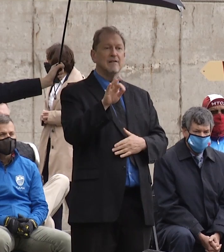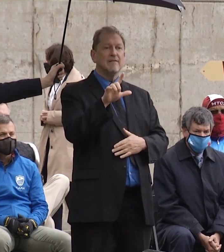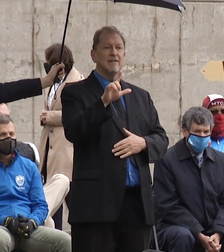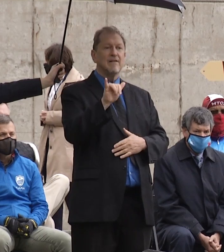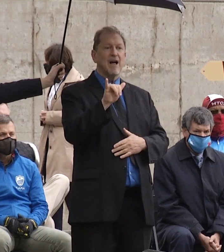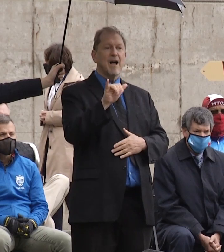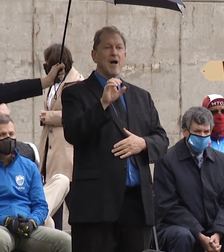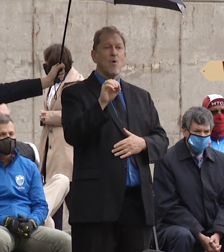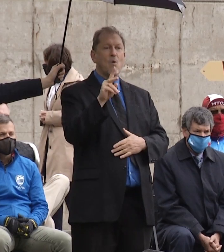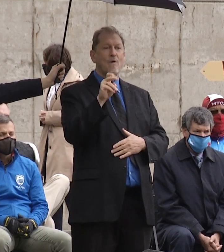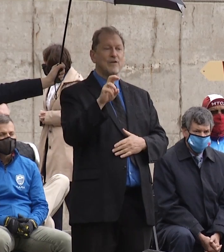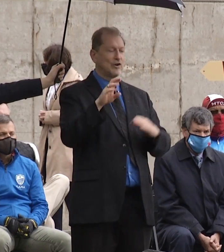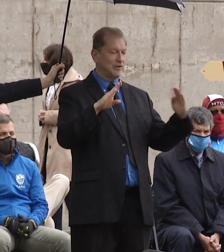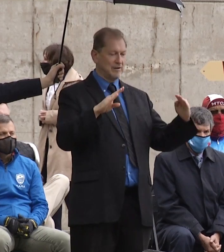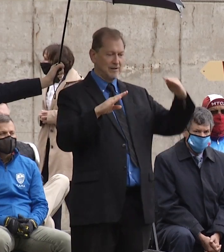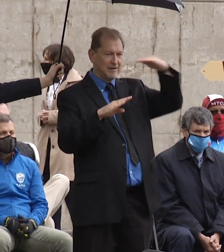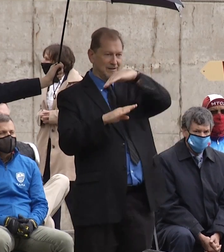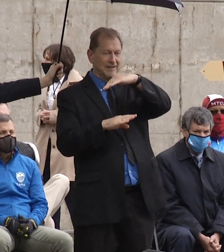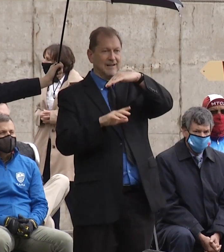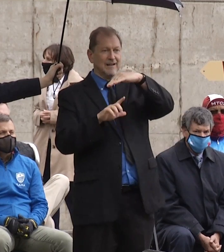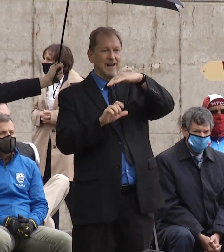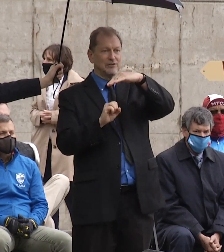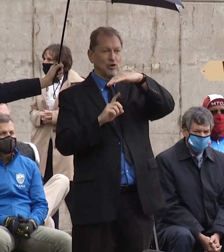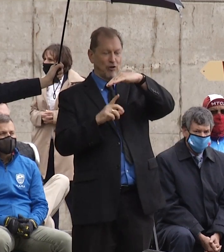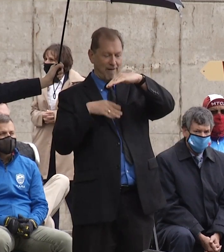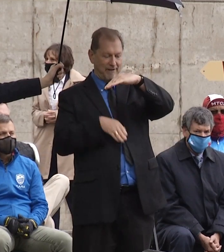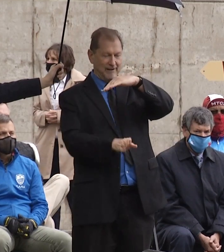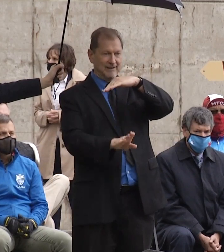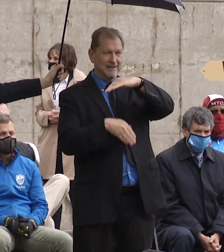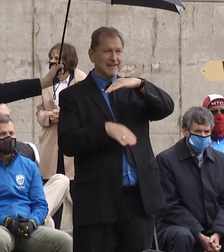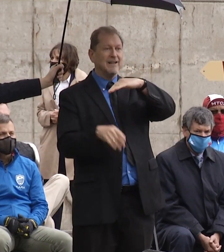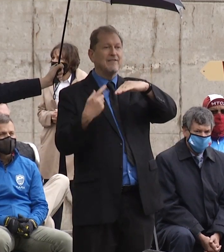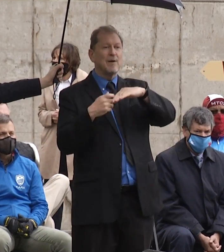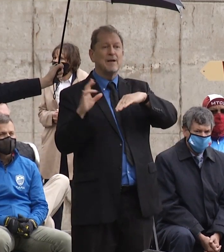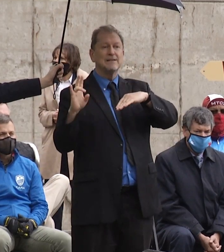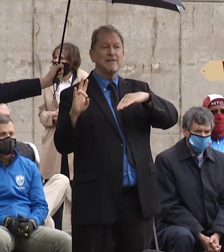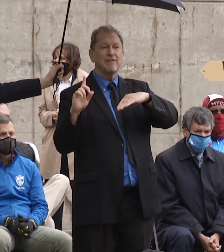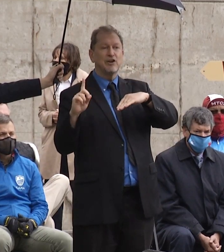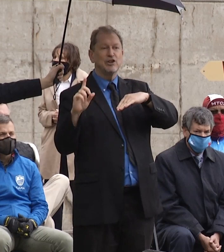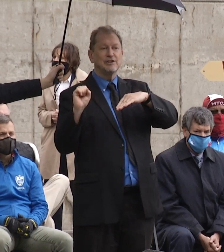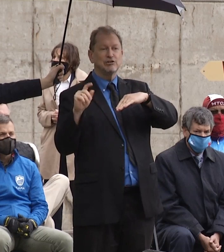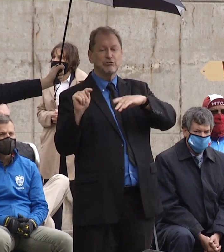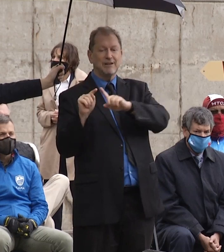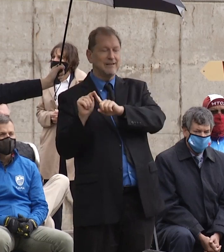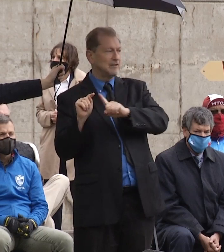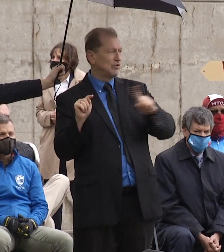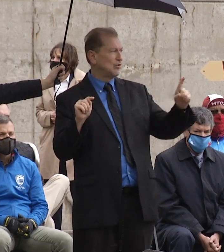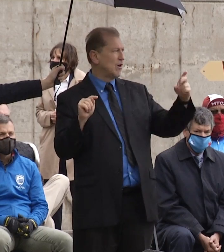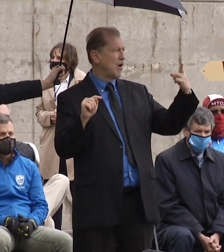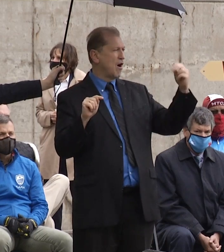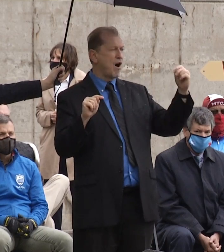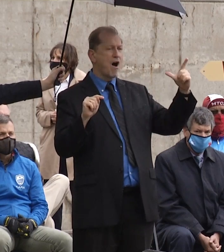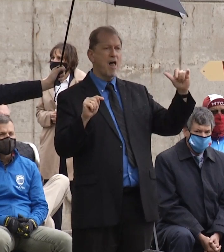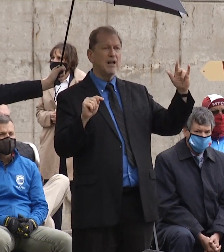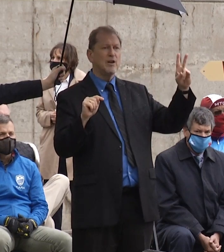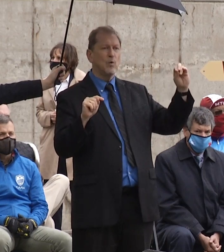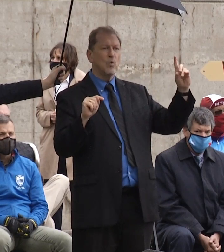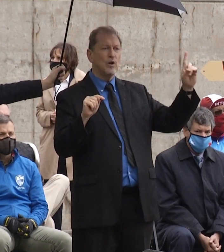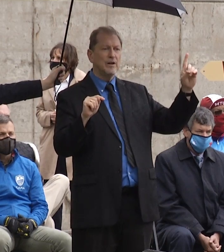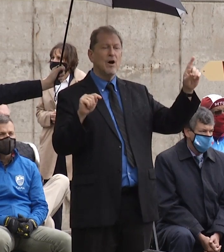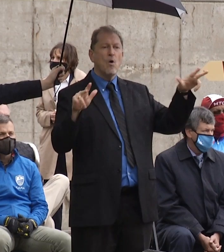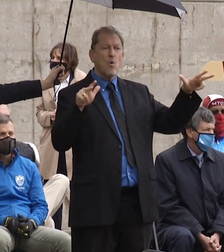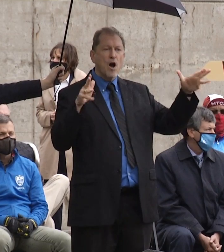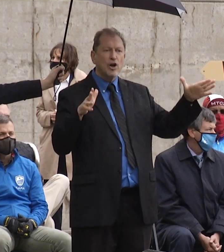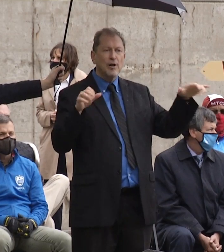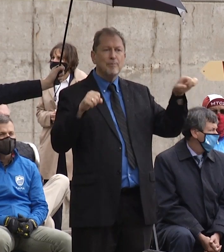of uninterrupted lakefront travel from 71st Street all the way up to Hollywood for pedestrians, bikers,